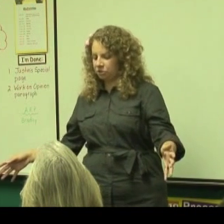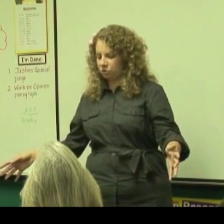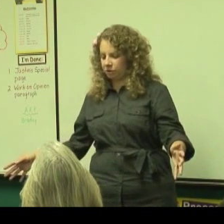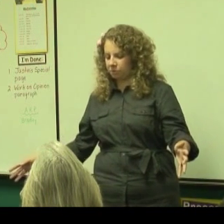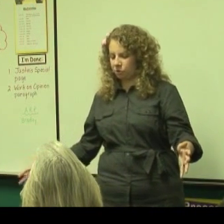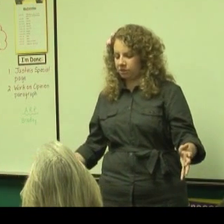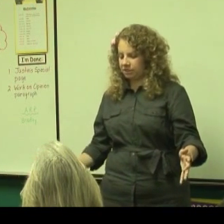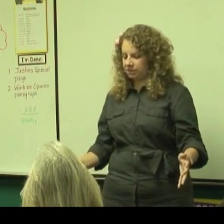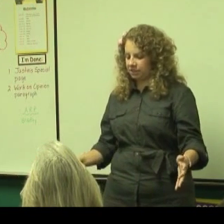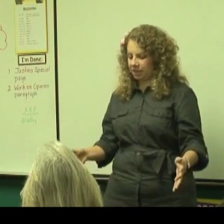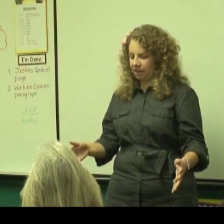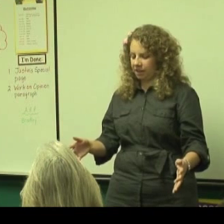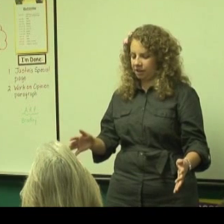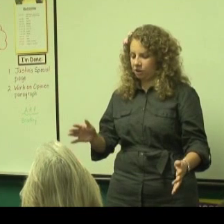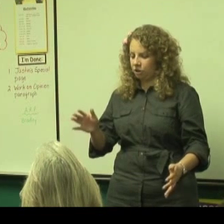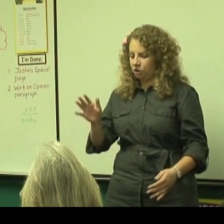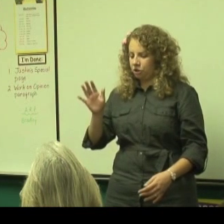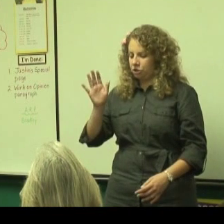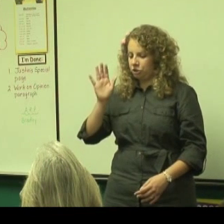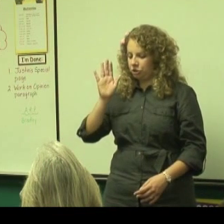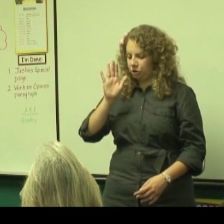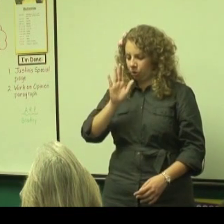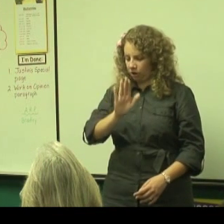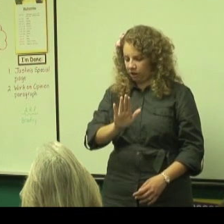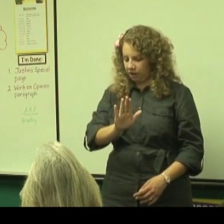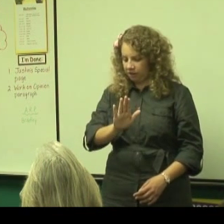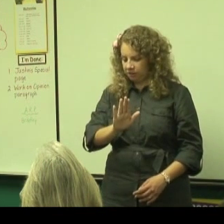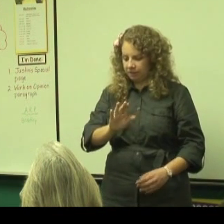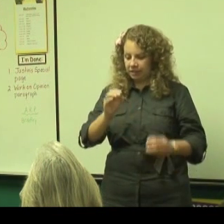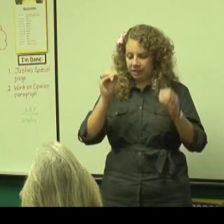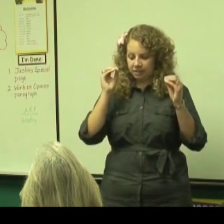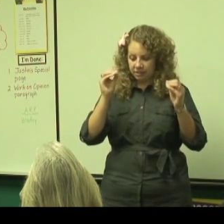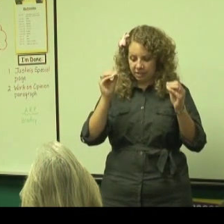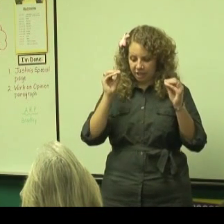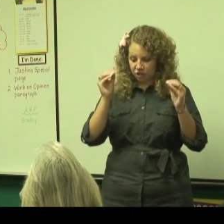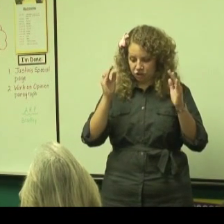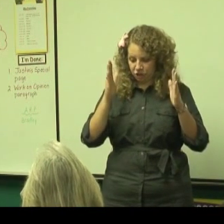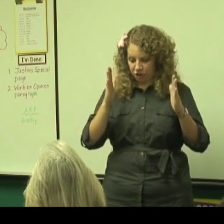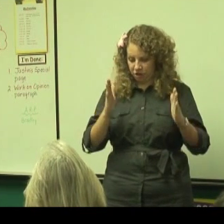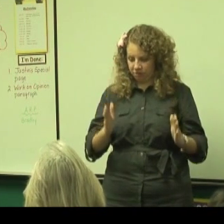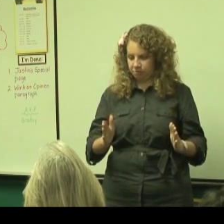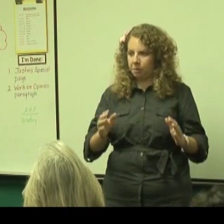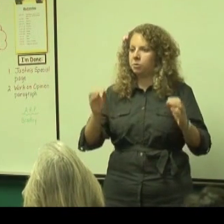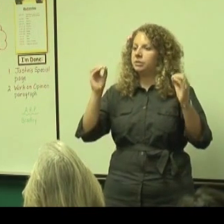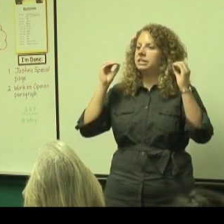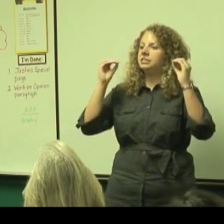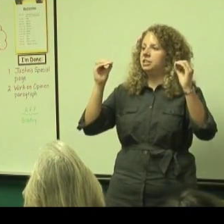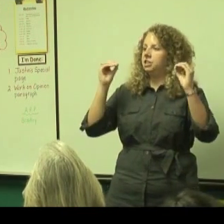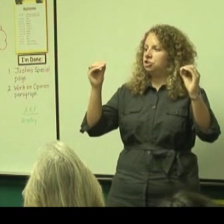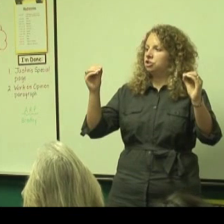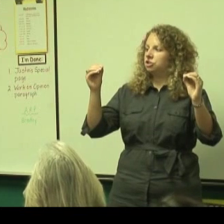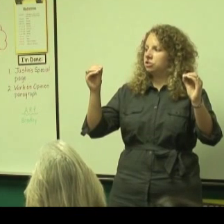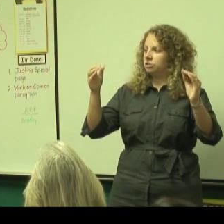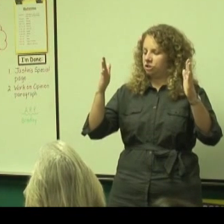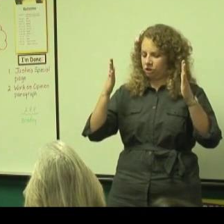So I'm going to say your teacher, remember we did teach